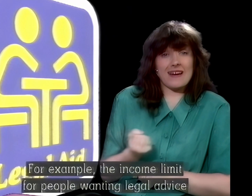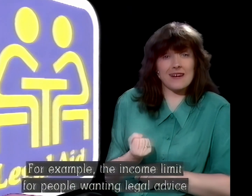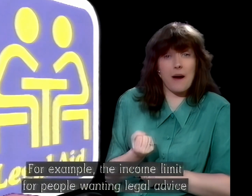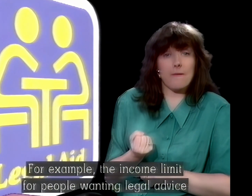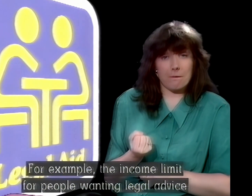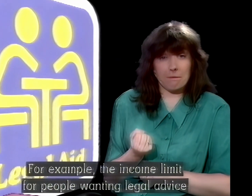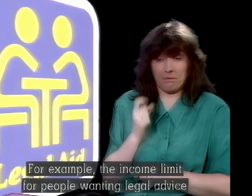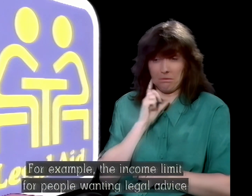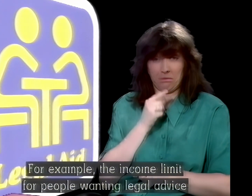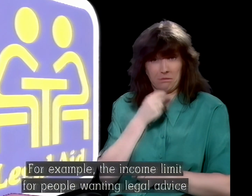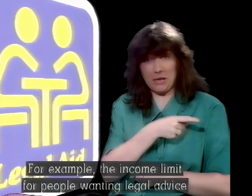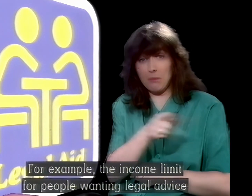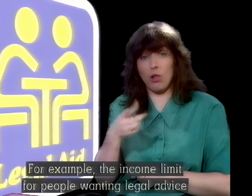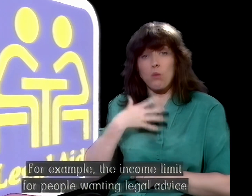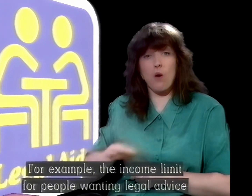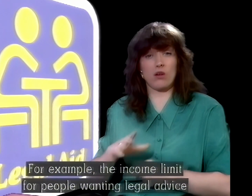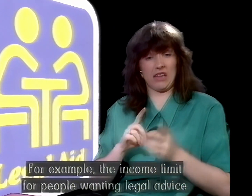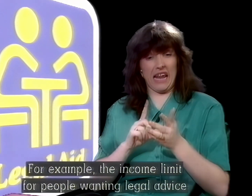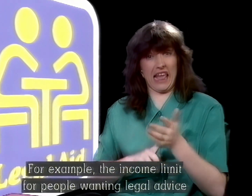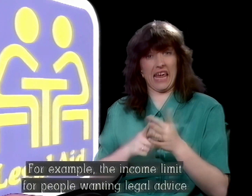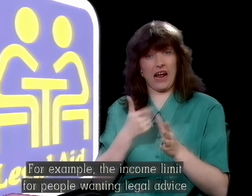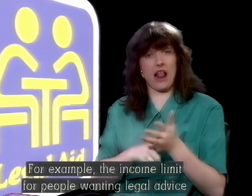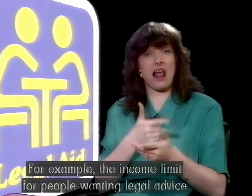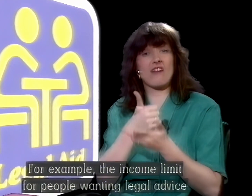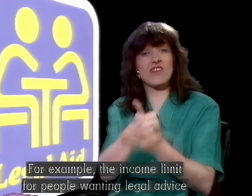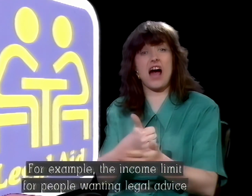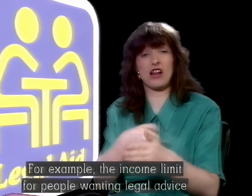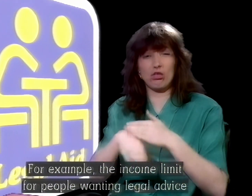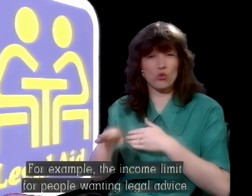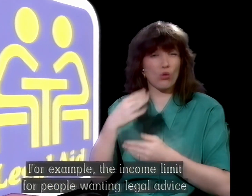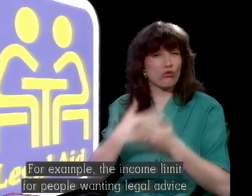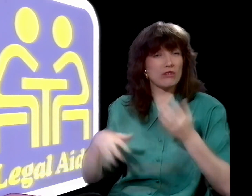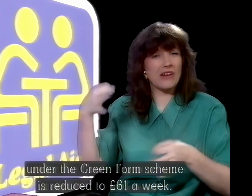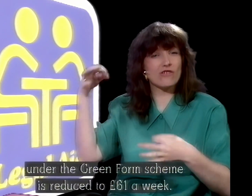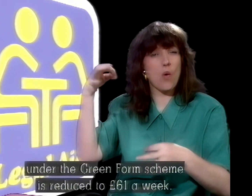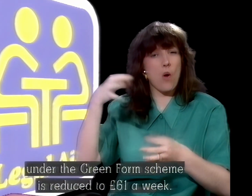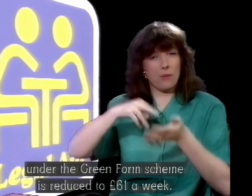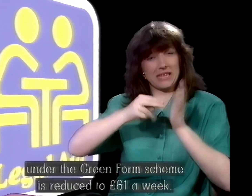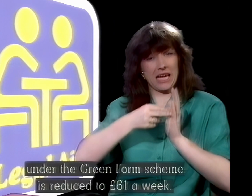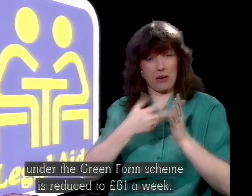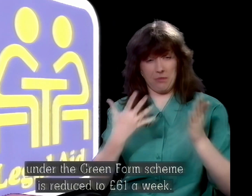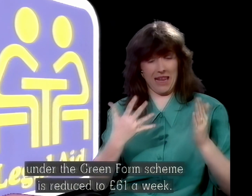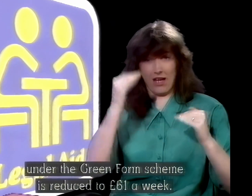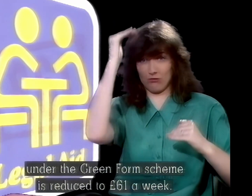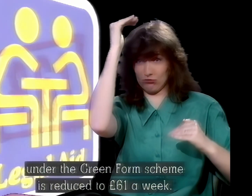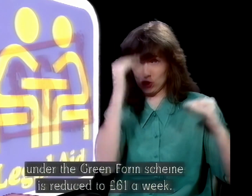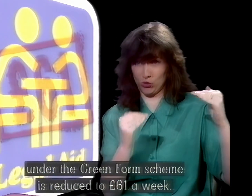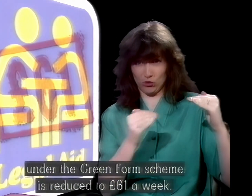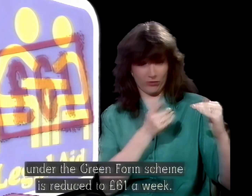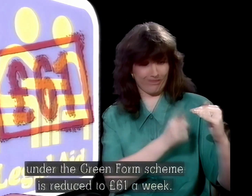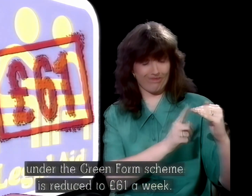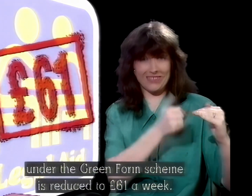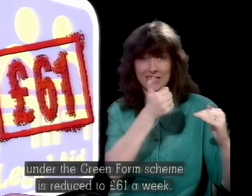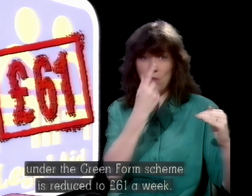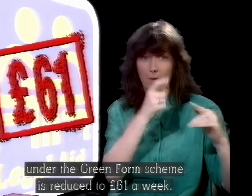For example, the income limit for people wanting legal advice under the Green Form scheme is reduced